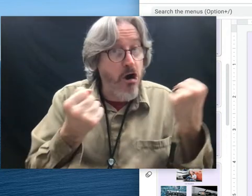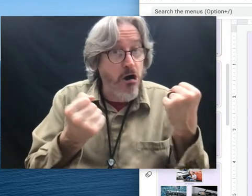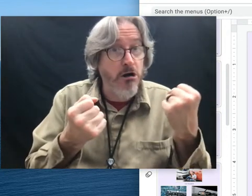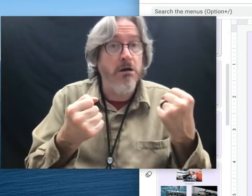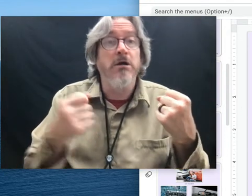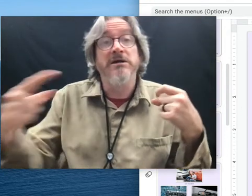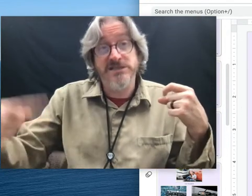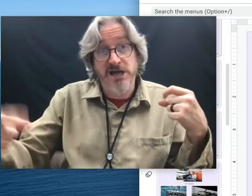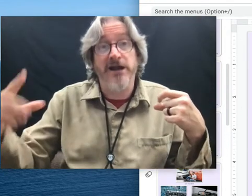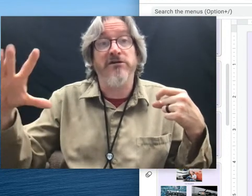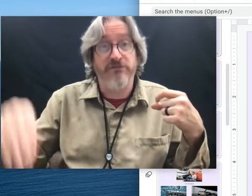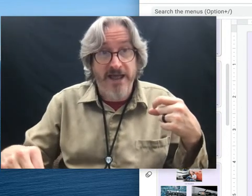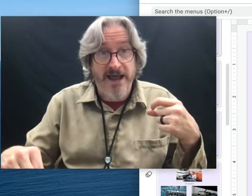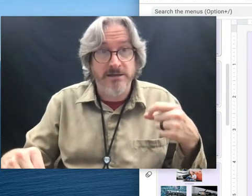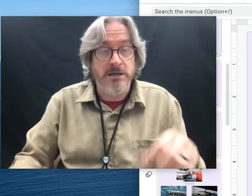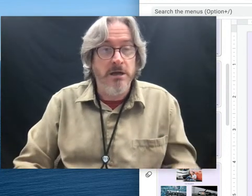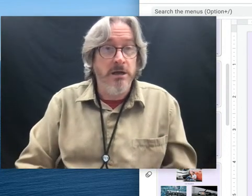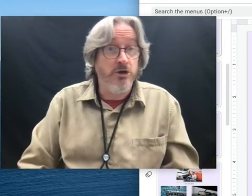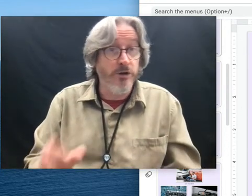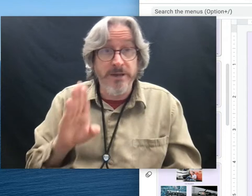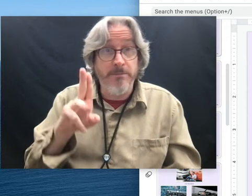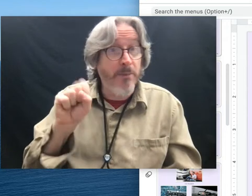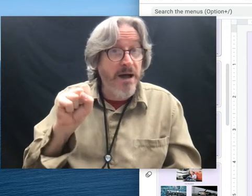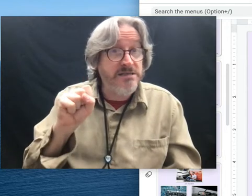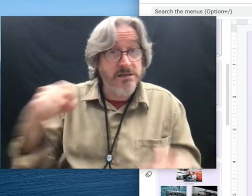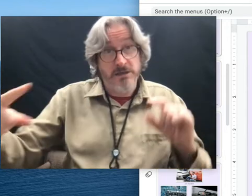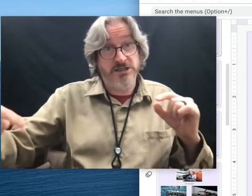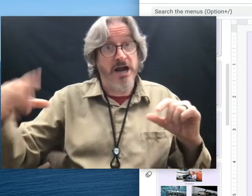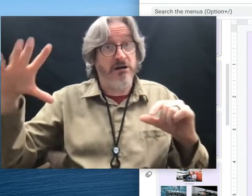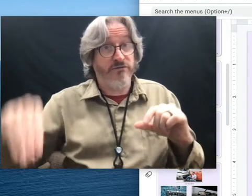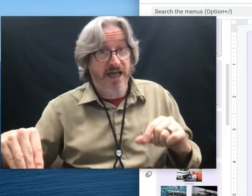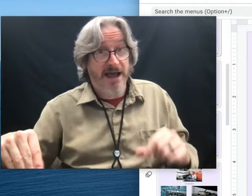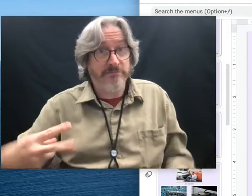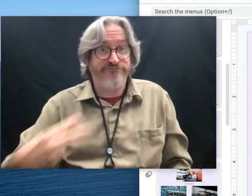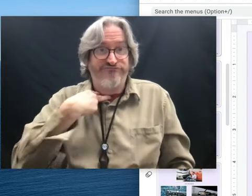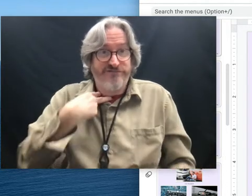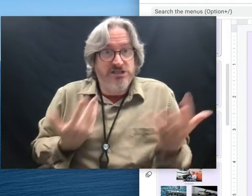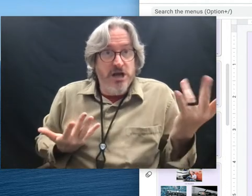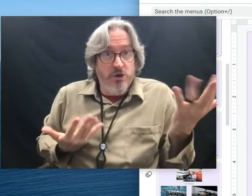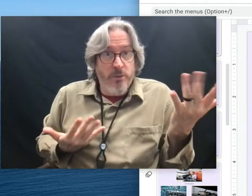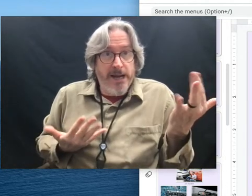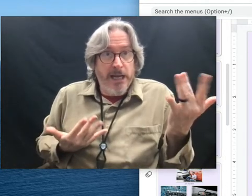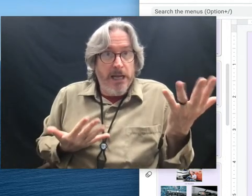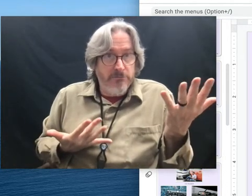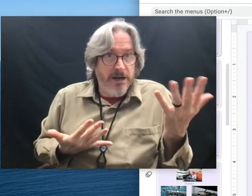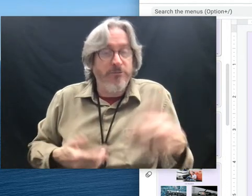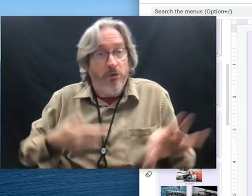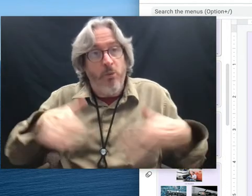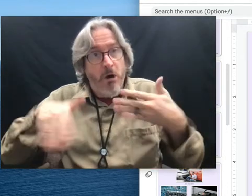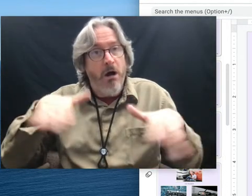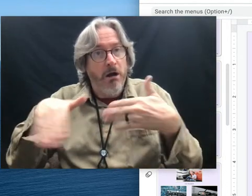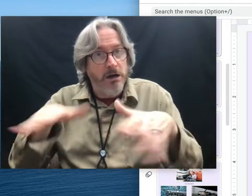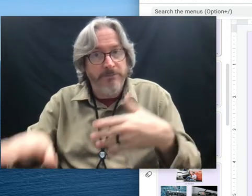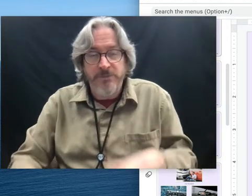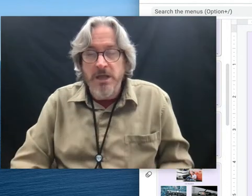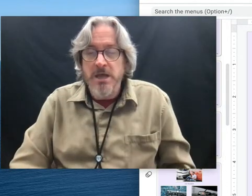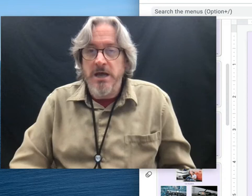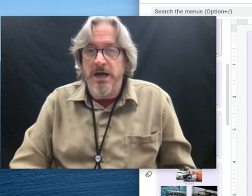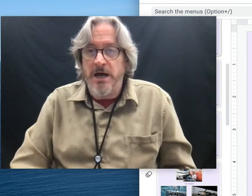car, tire flat. Could be bus, tire flat, stuck waiting, right? Or